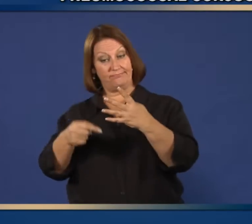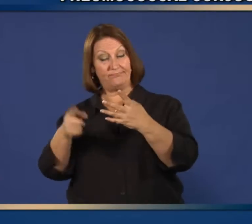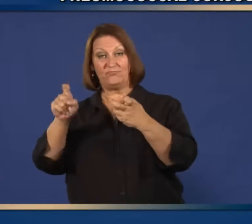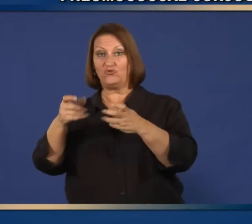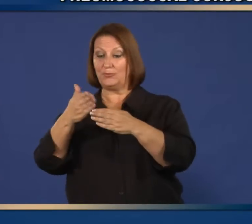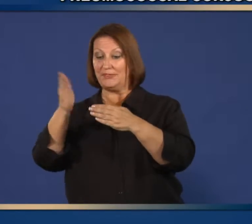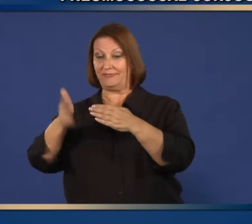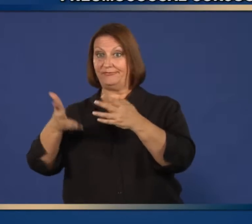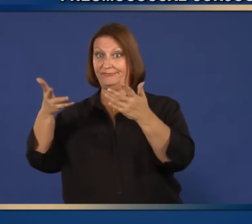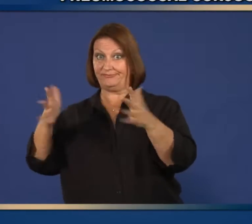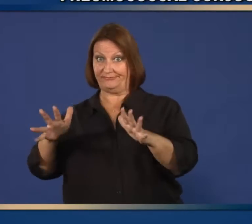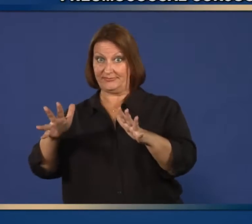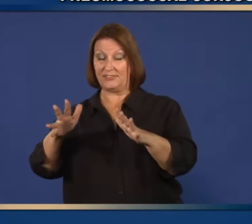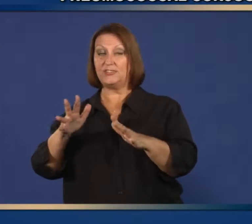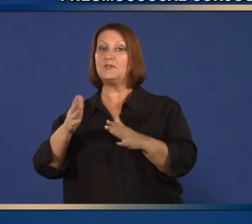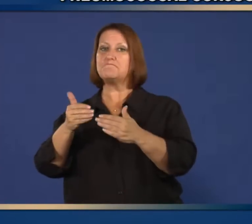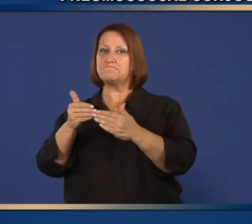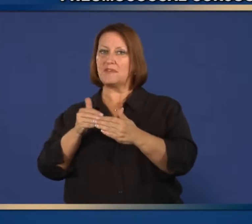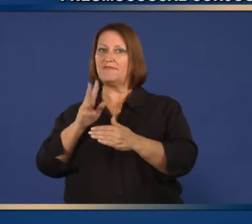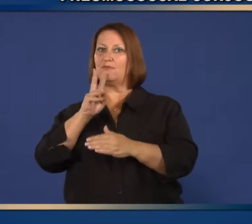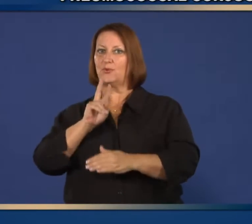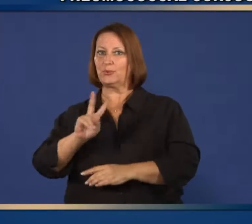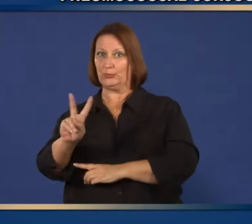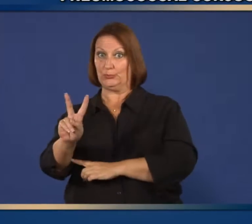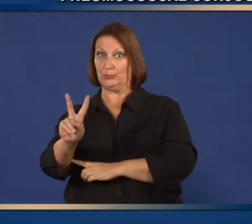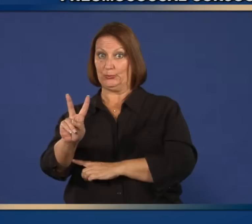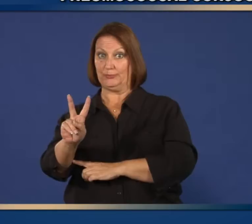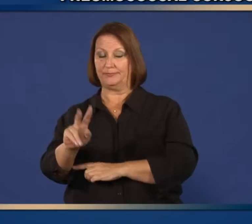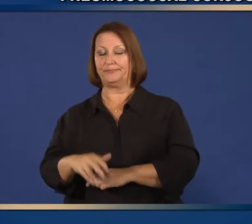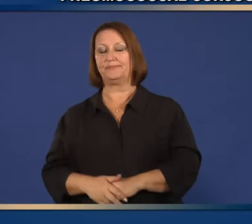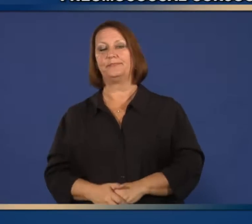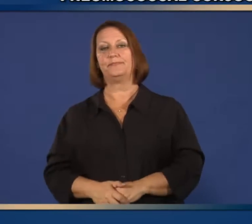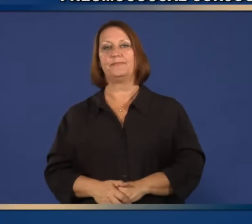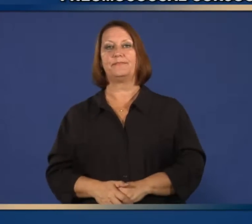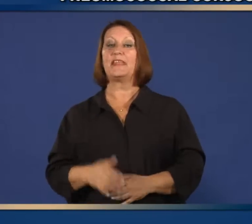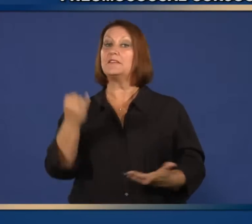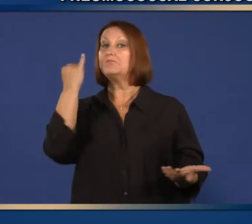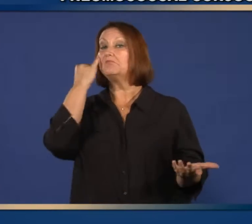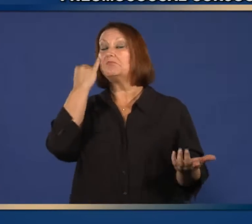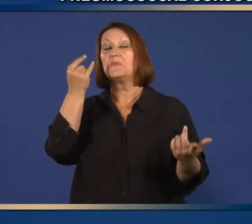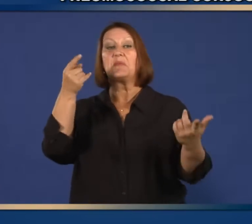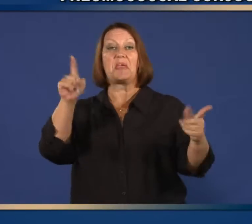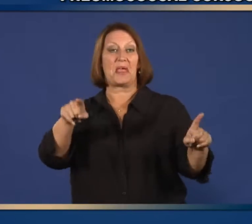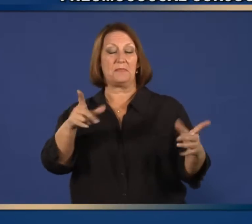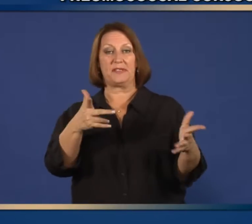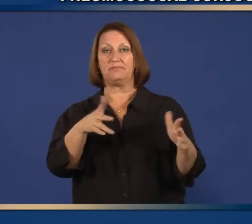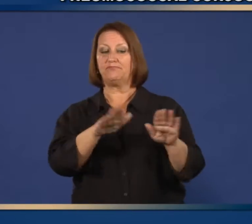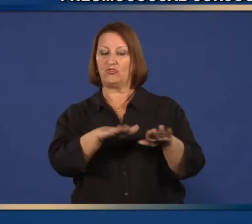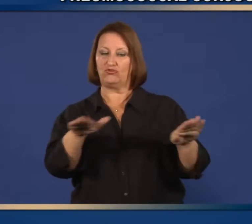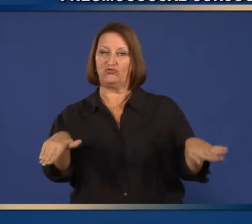Children who miss their shots at these ages should still get the vaccine.